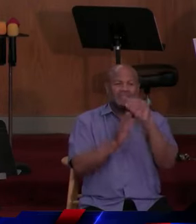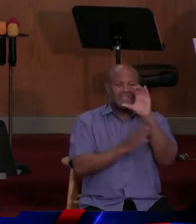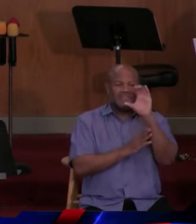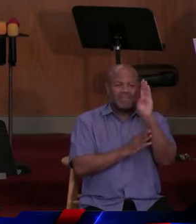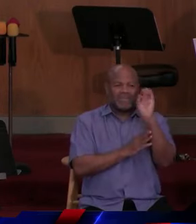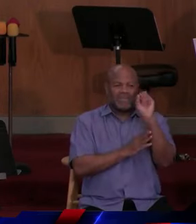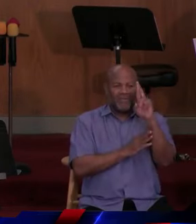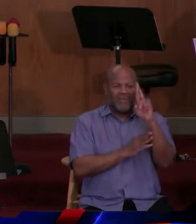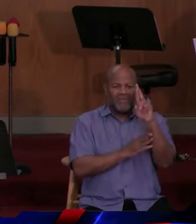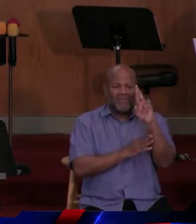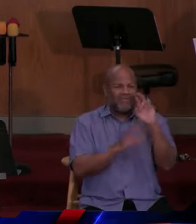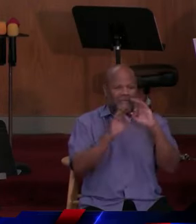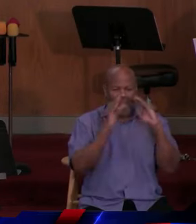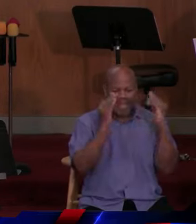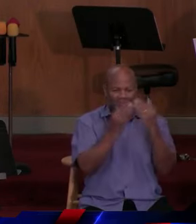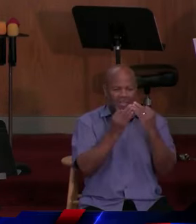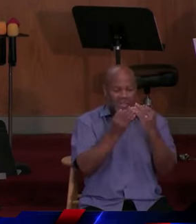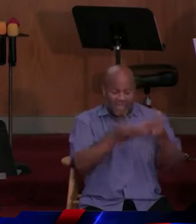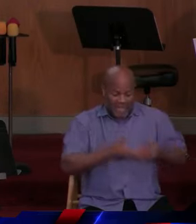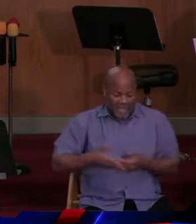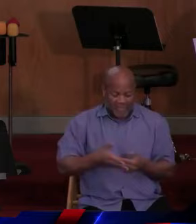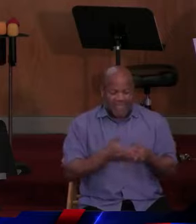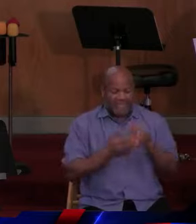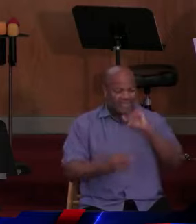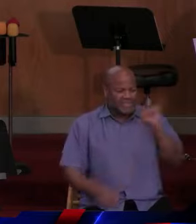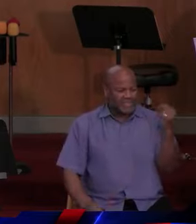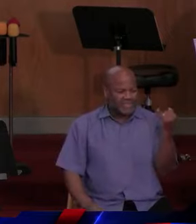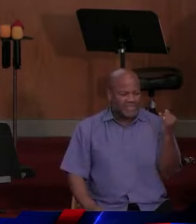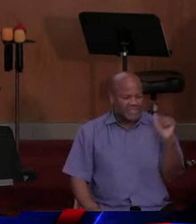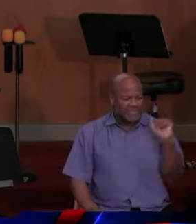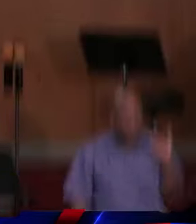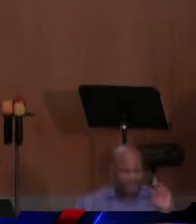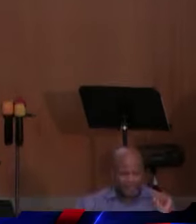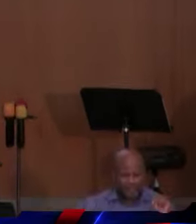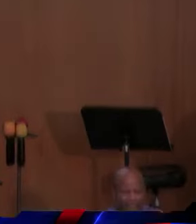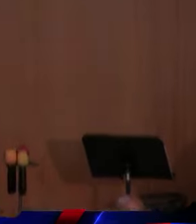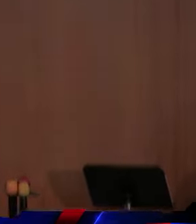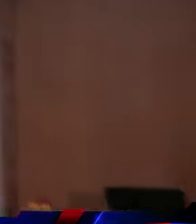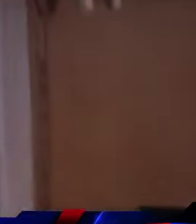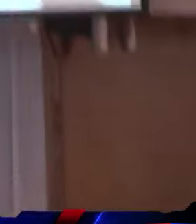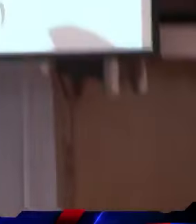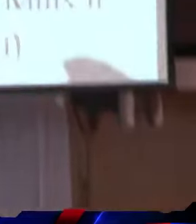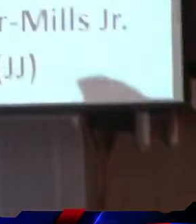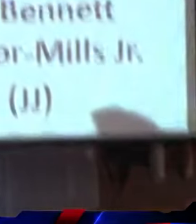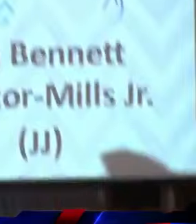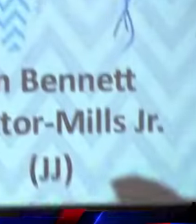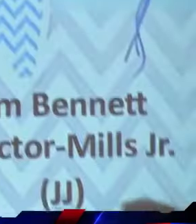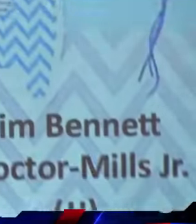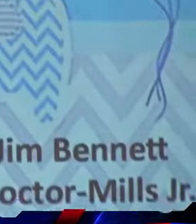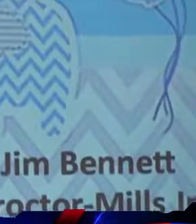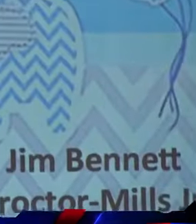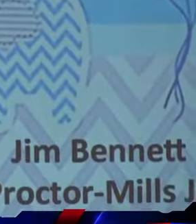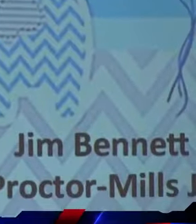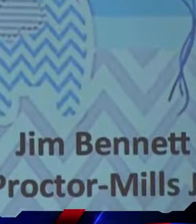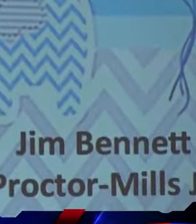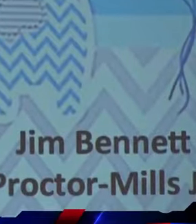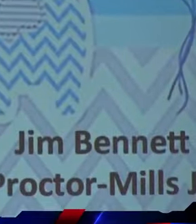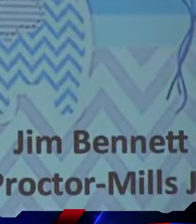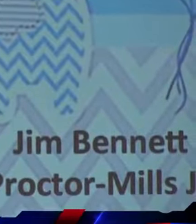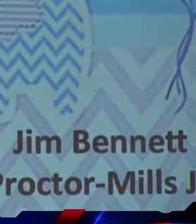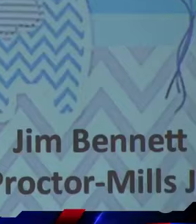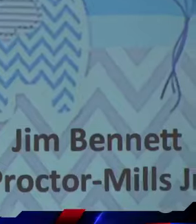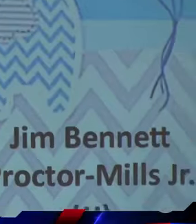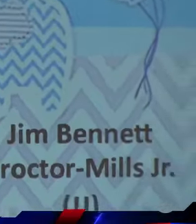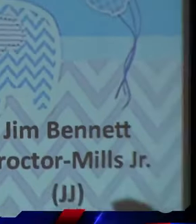family, baby Jim Bennett Proctor Mills Jr., or JJ for short.